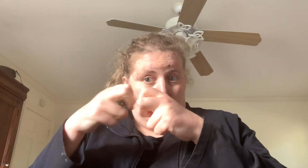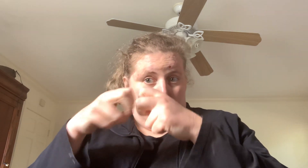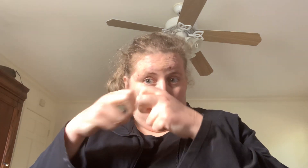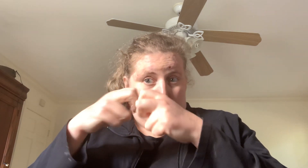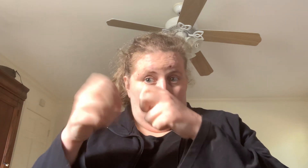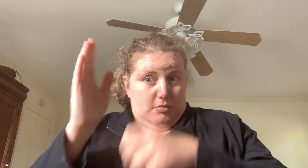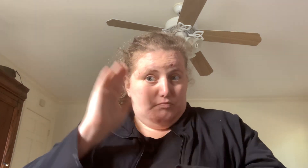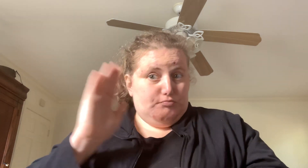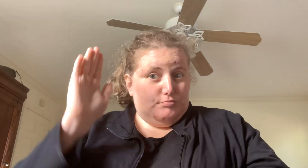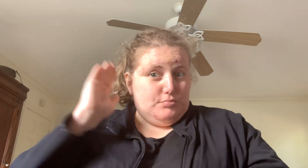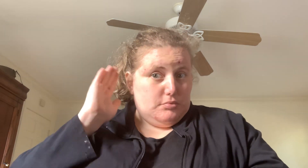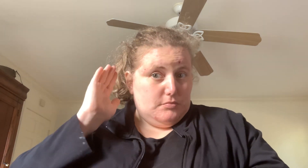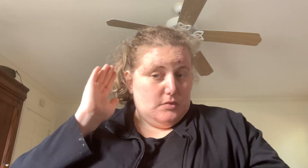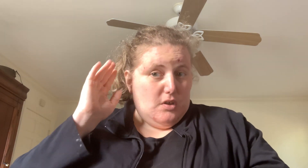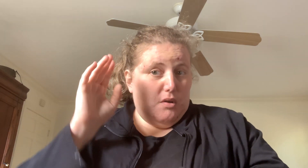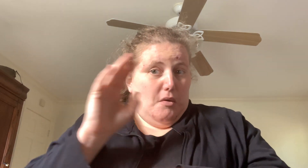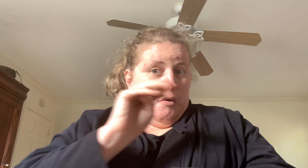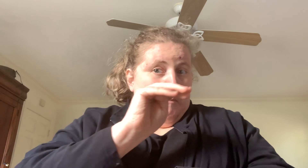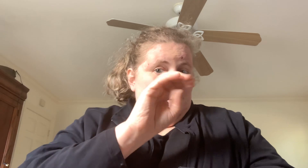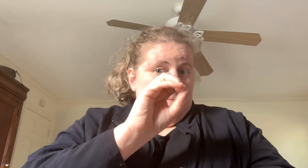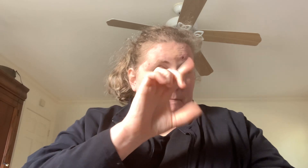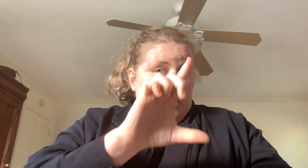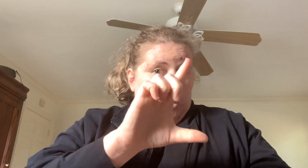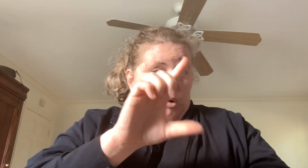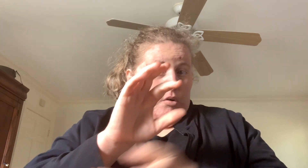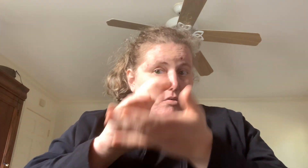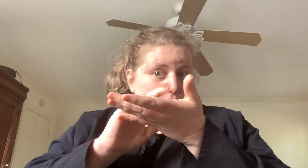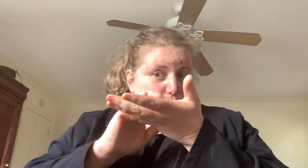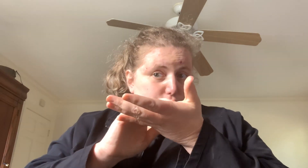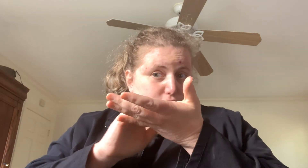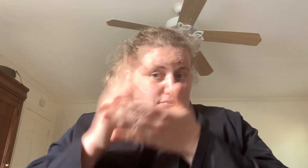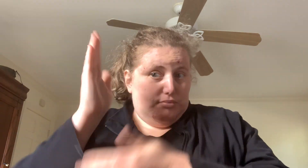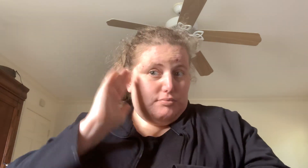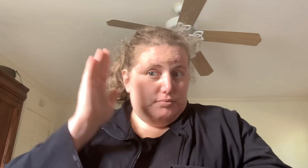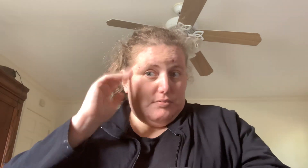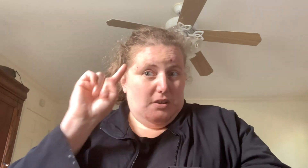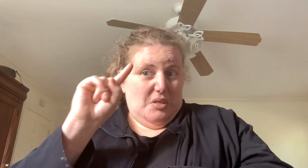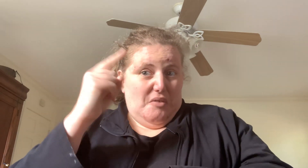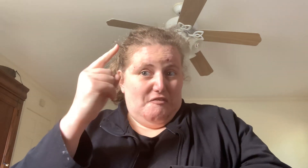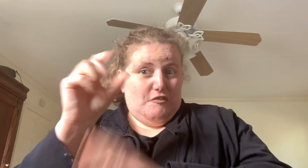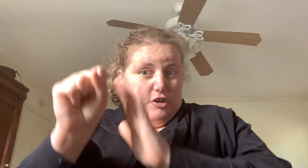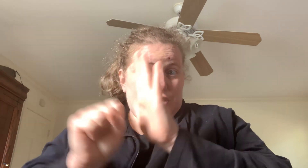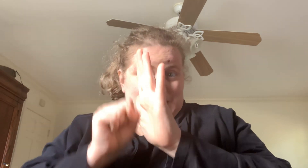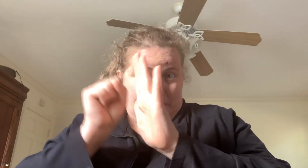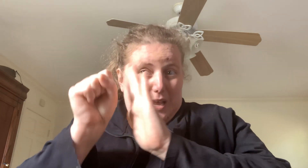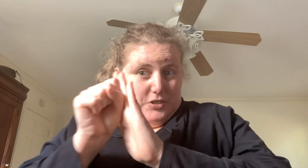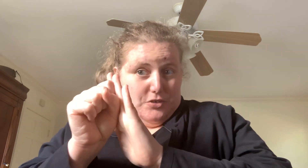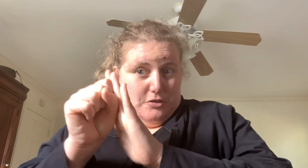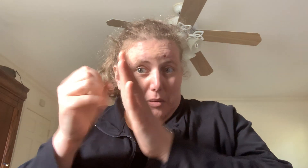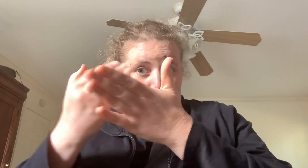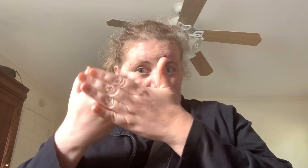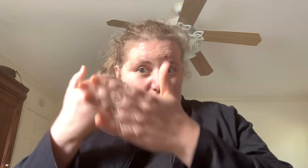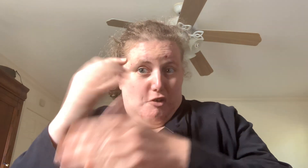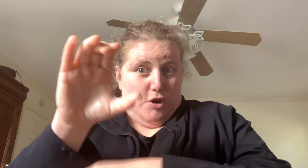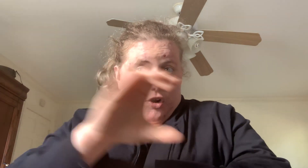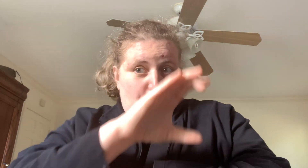were doing mole calculations in the first half of the course before we got out for Christmas.